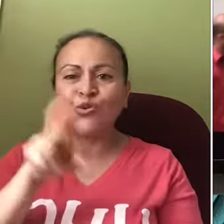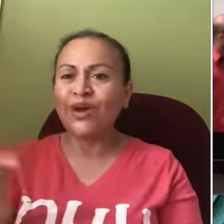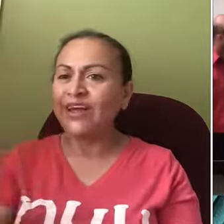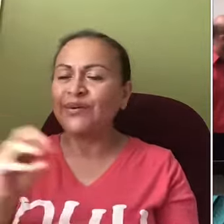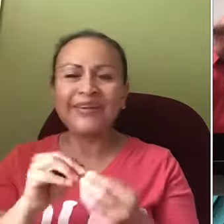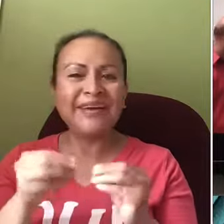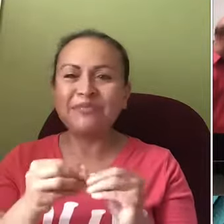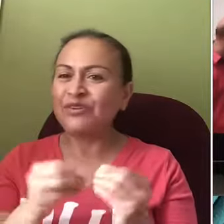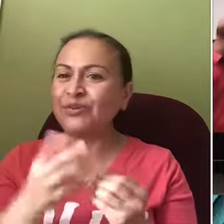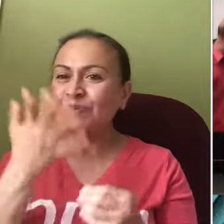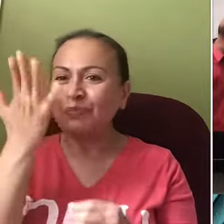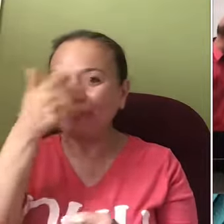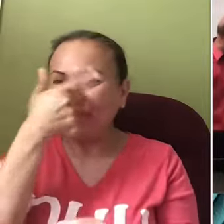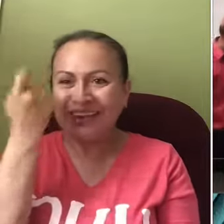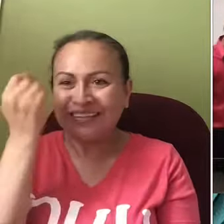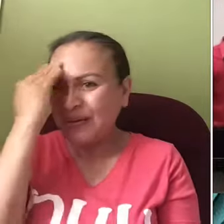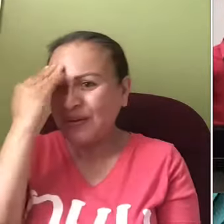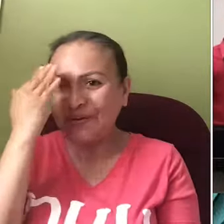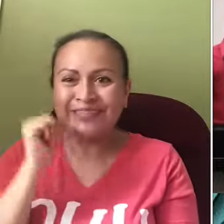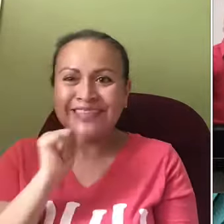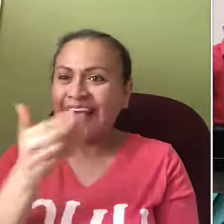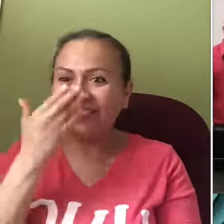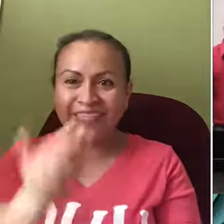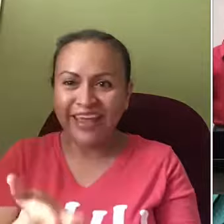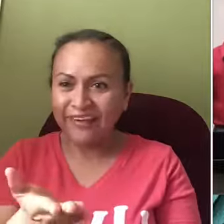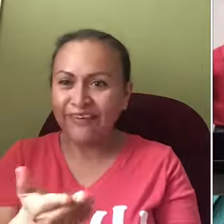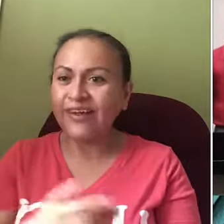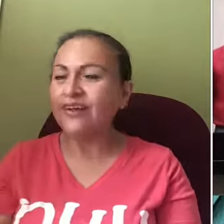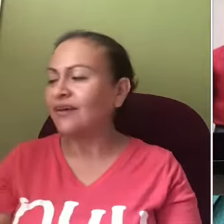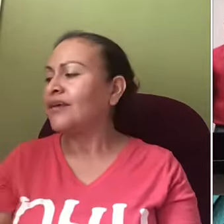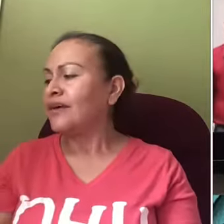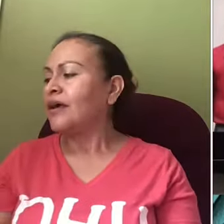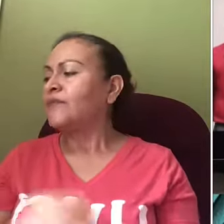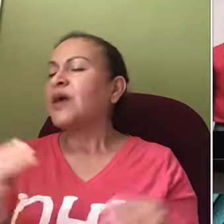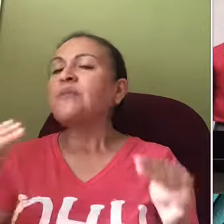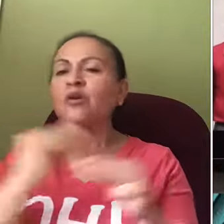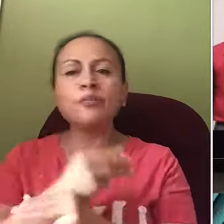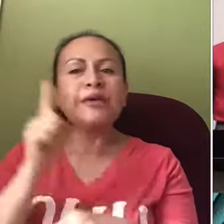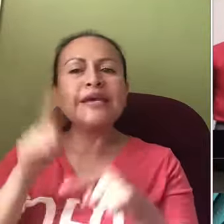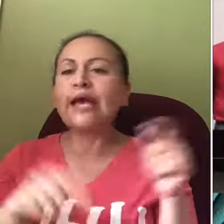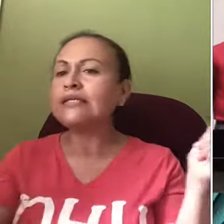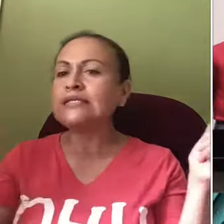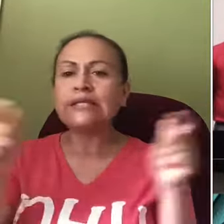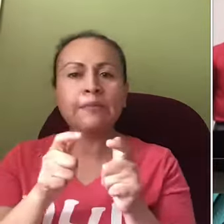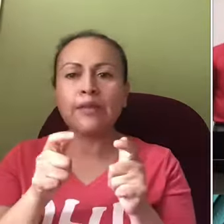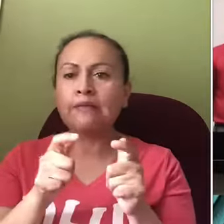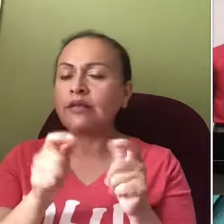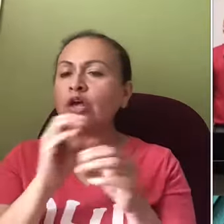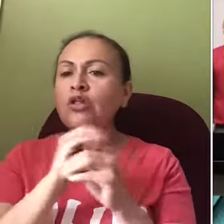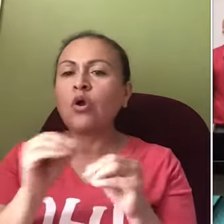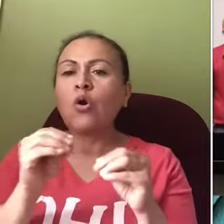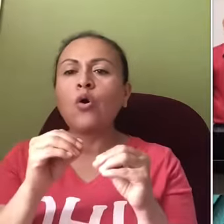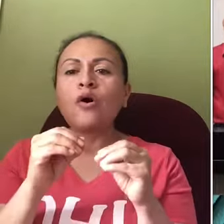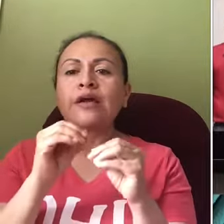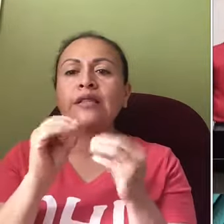short before lunch. But you guys can determine that. I just multiply those. We can't simplify. There's no other square numbers that divides into that.